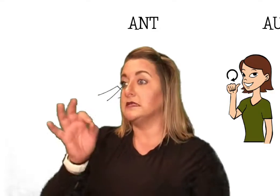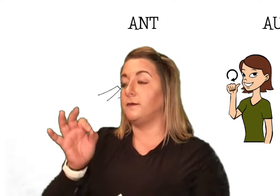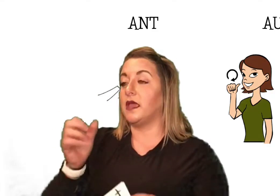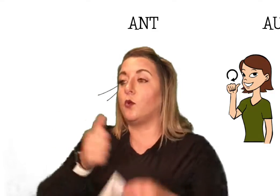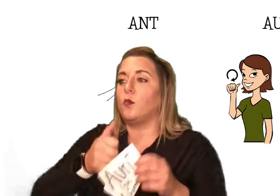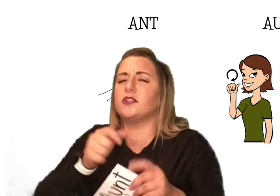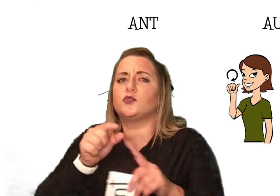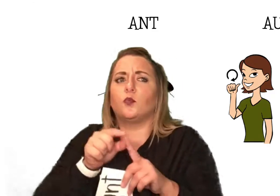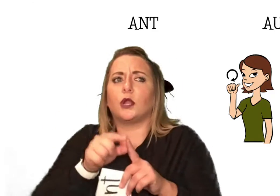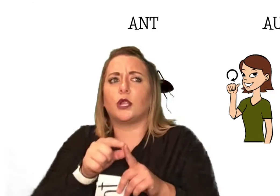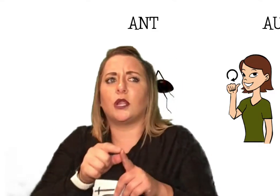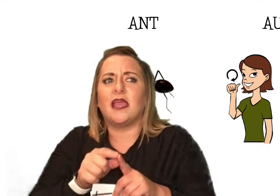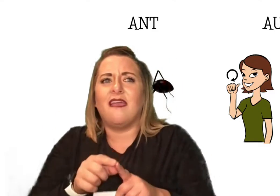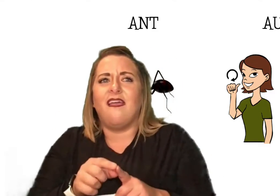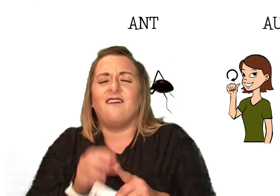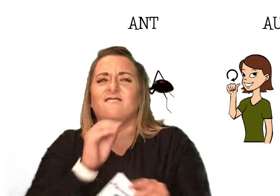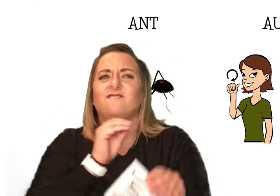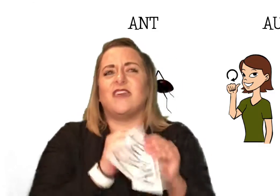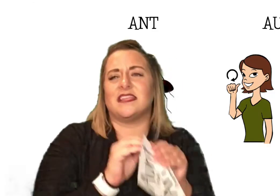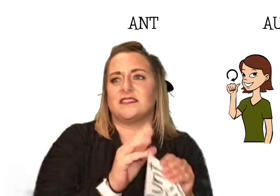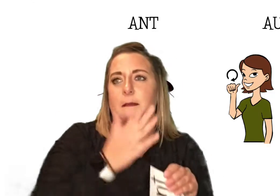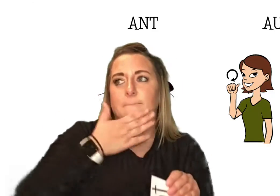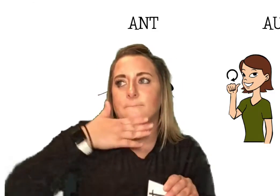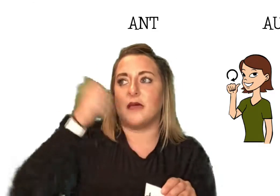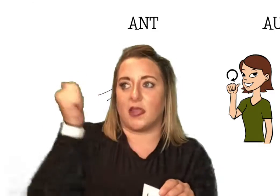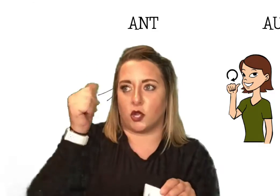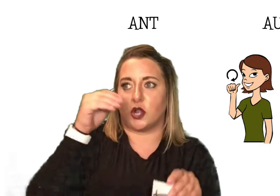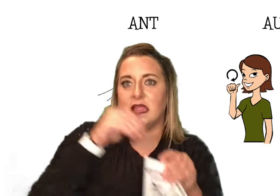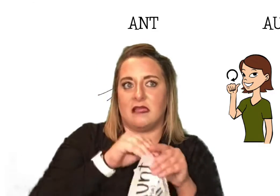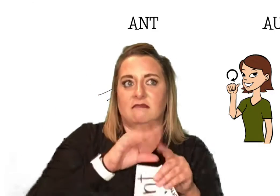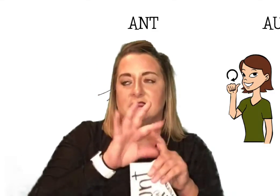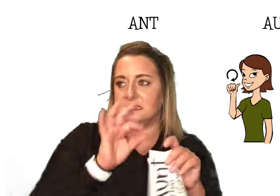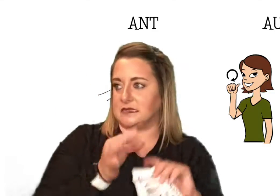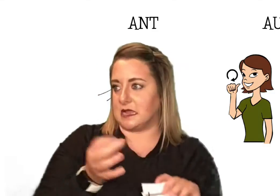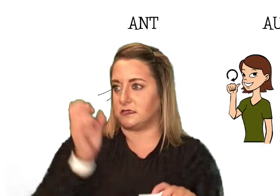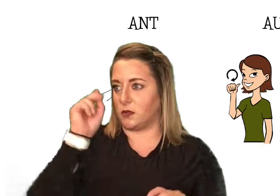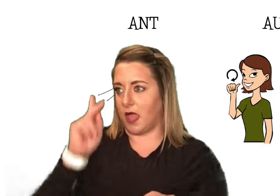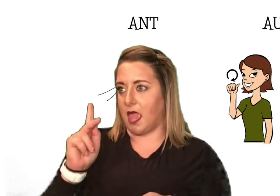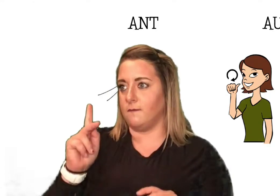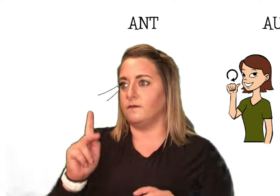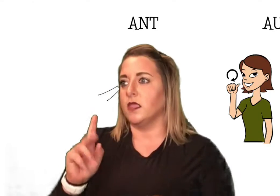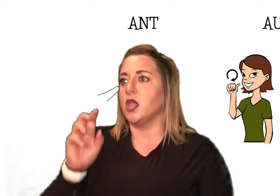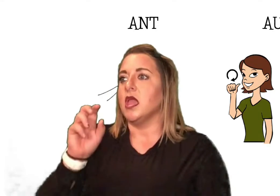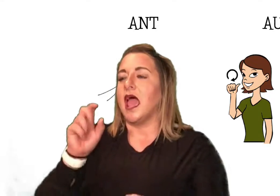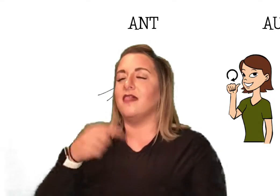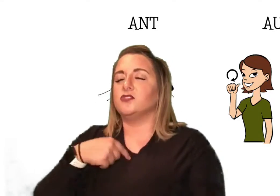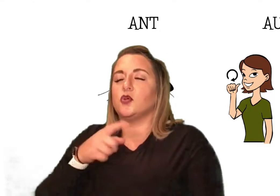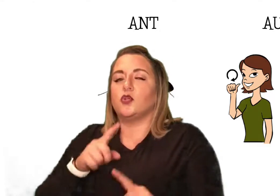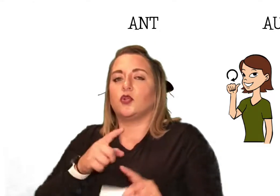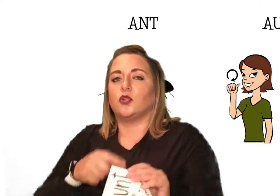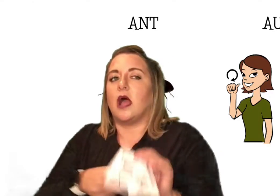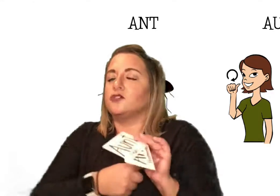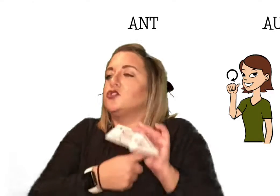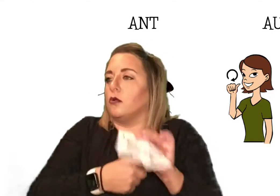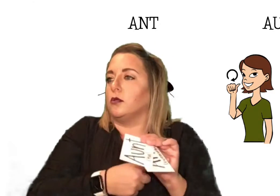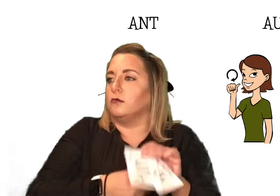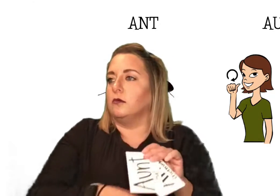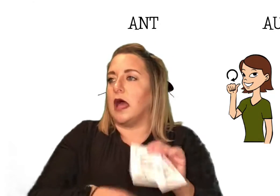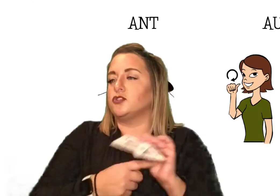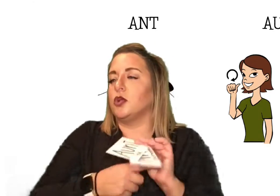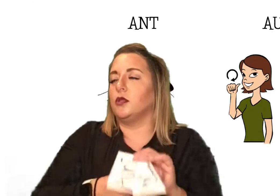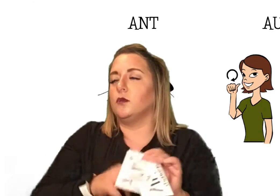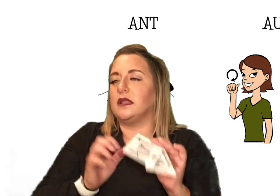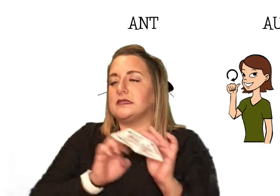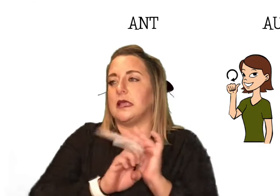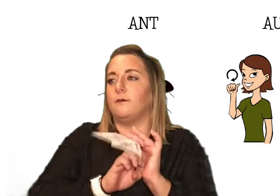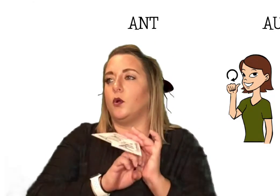class, to pick which word fits better in the sentence, okay? And so I'll show you.